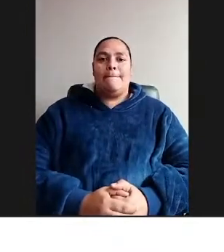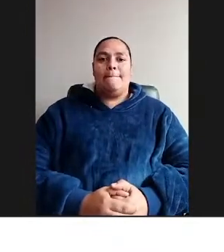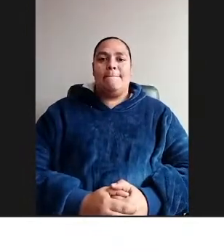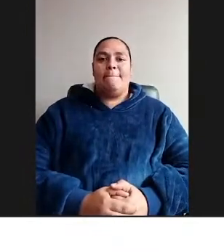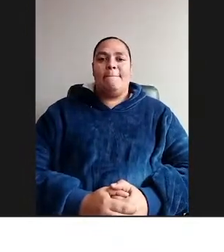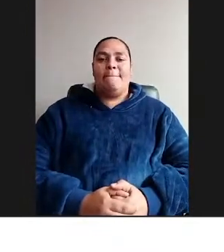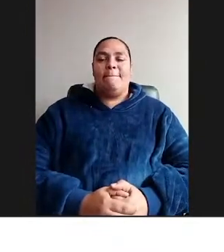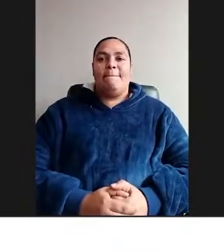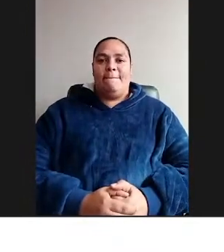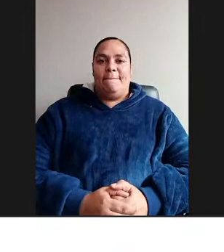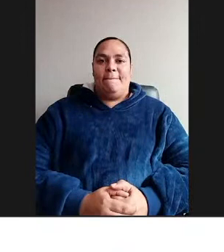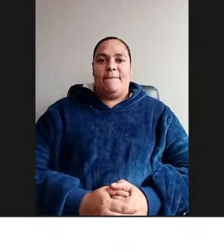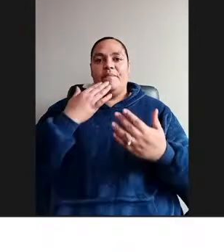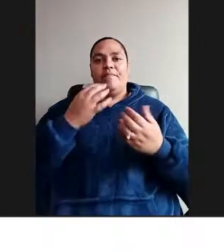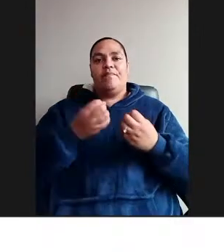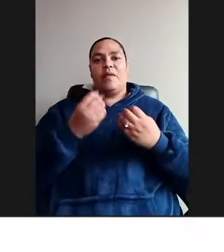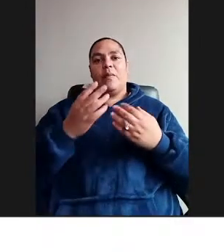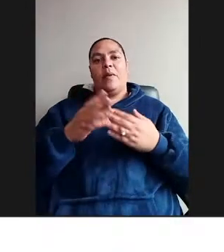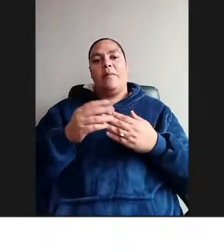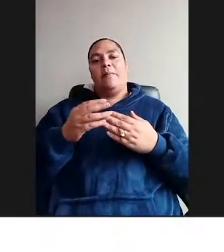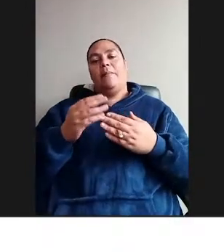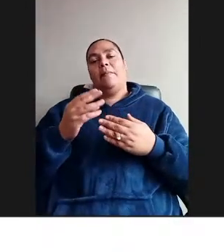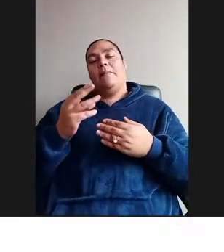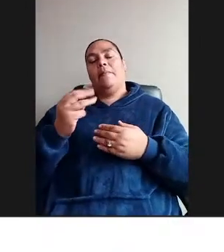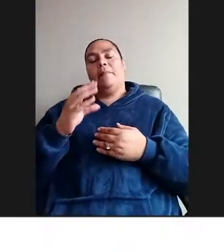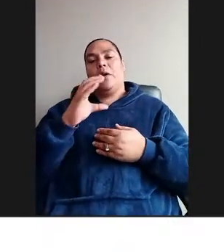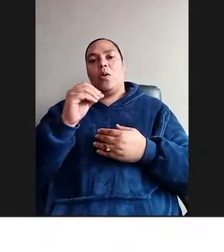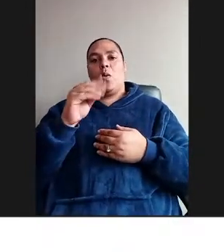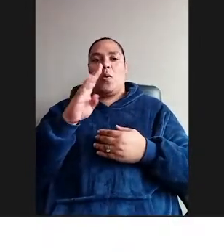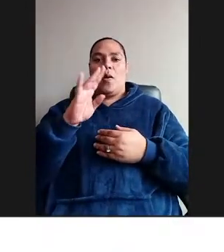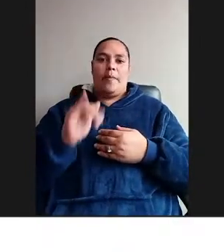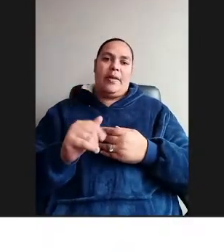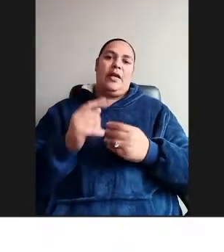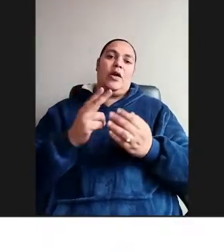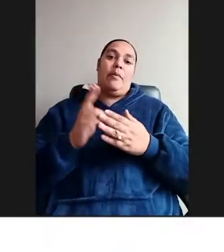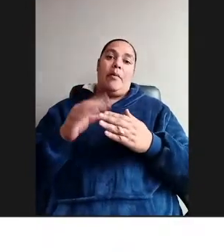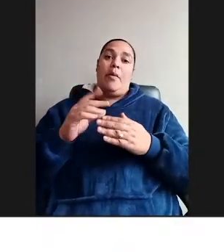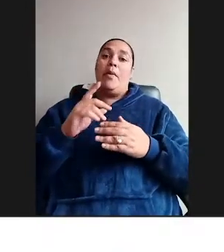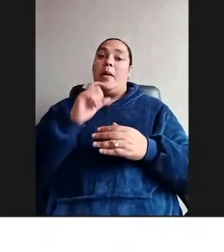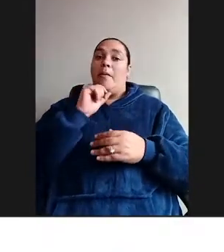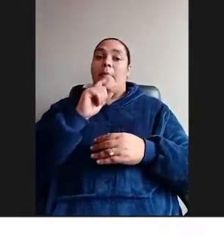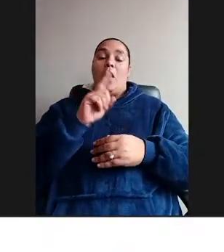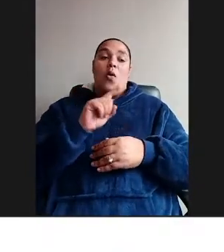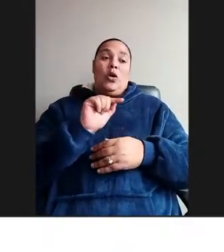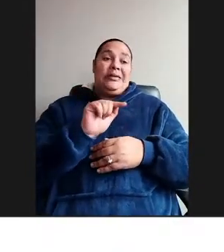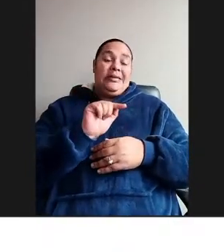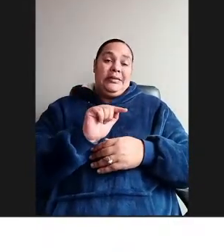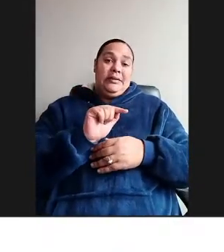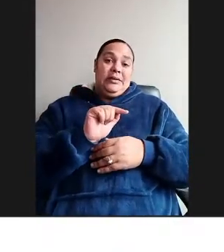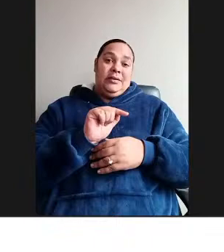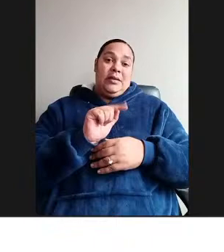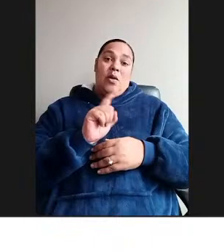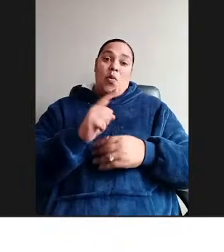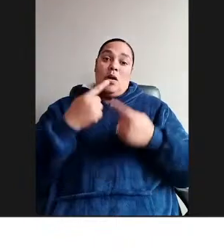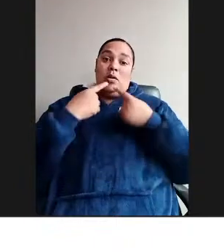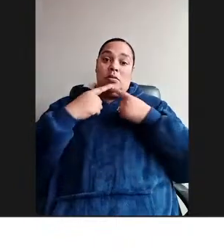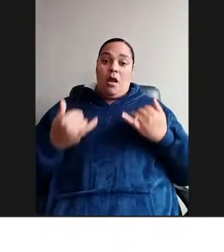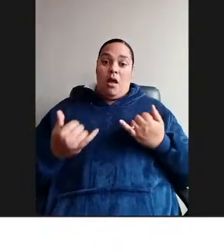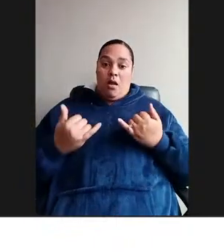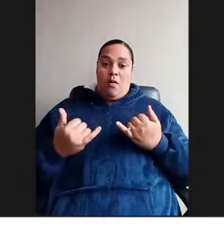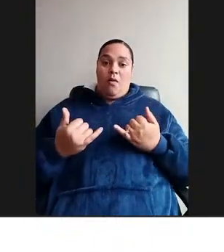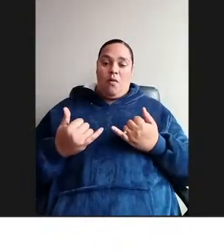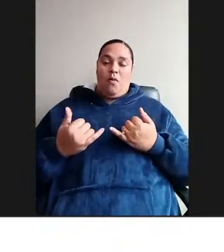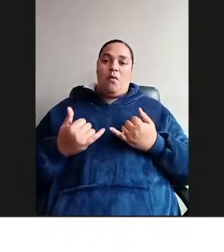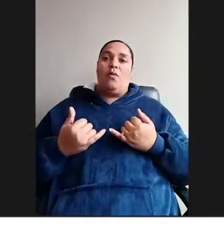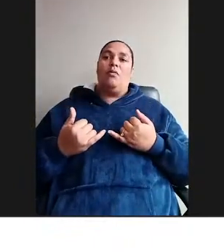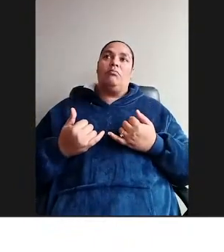Thank you very much, Mr. Skriker. Honourable members, in terms of what was conveyed to us this morning, is